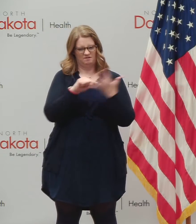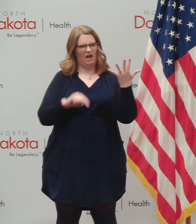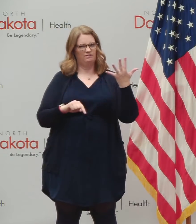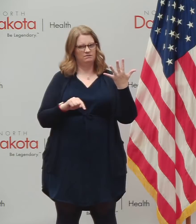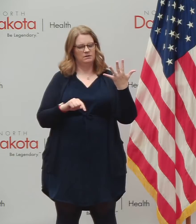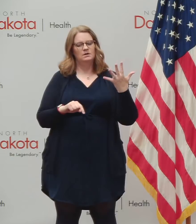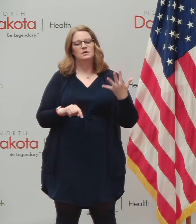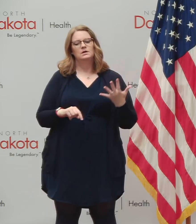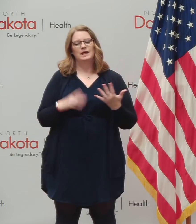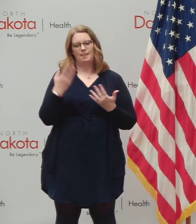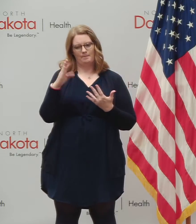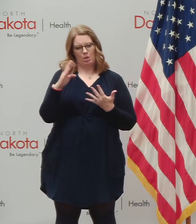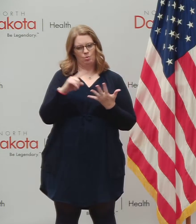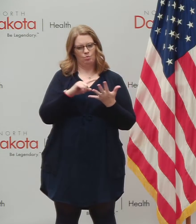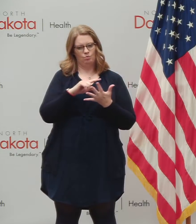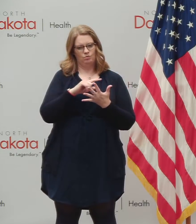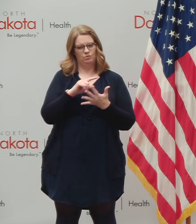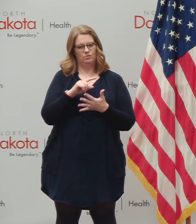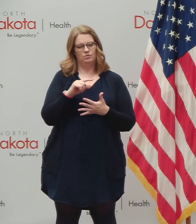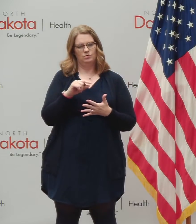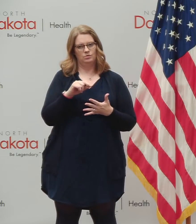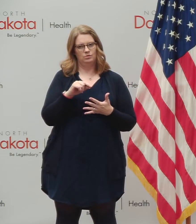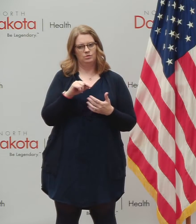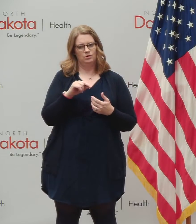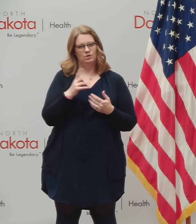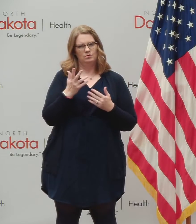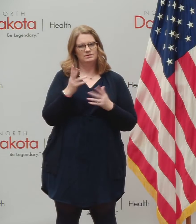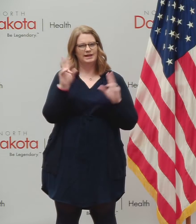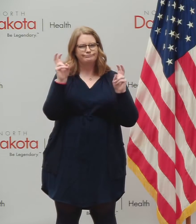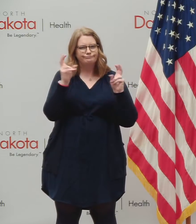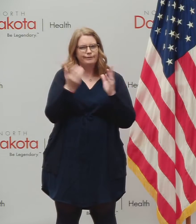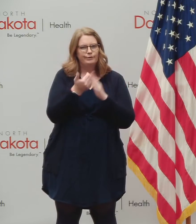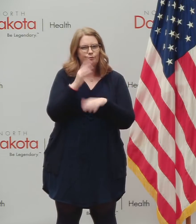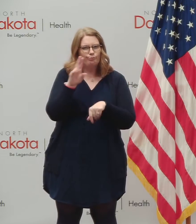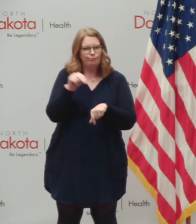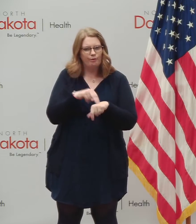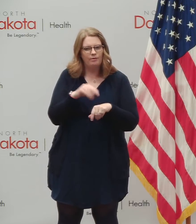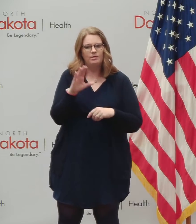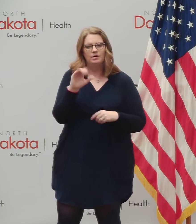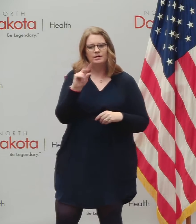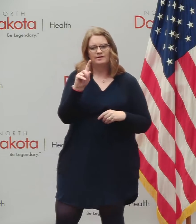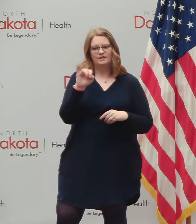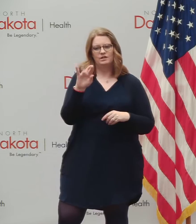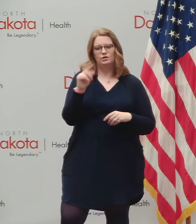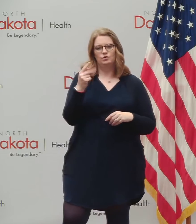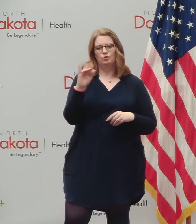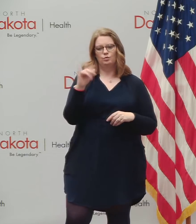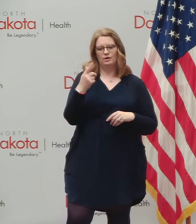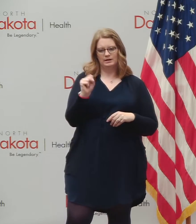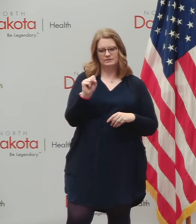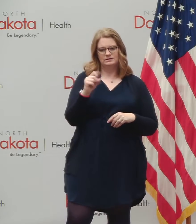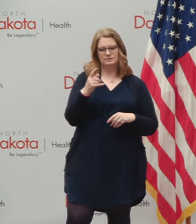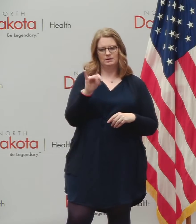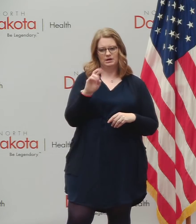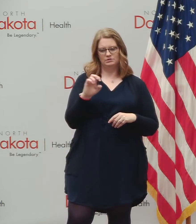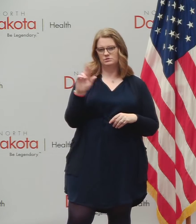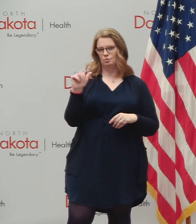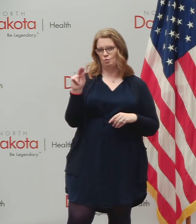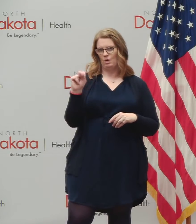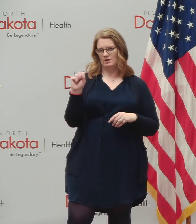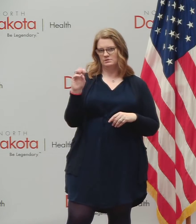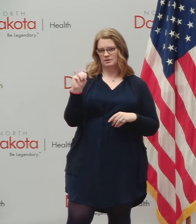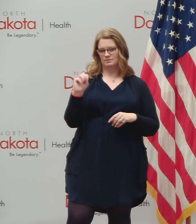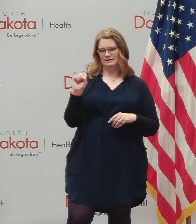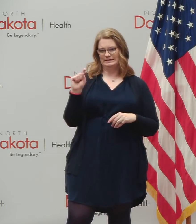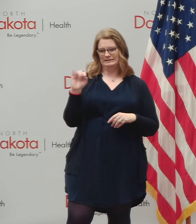the blue, which was the new normal risk level. Cavalier, Griggs, Pierce, Ransom, and Steele, those are